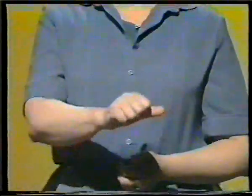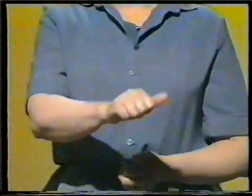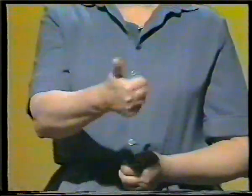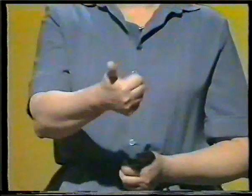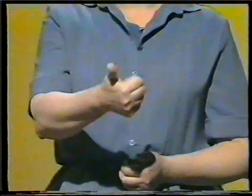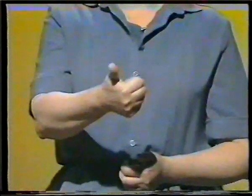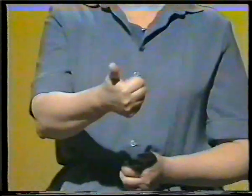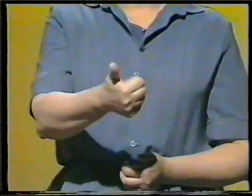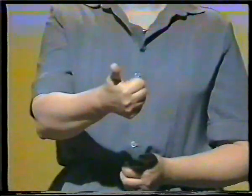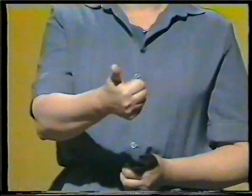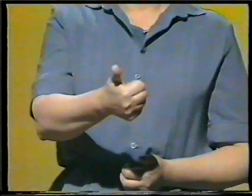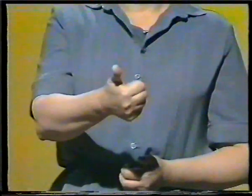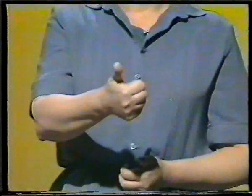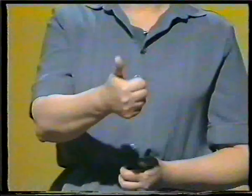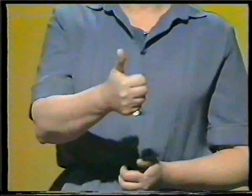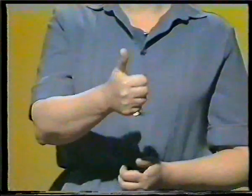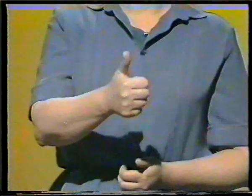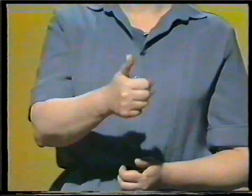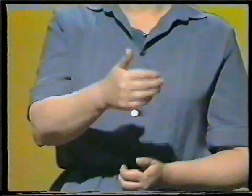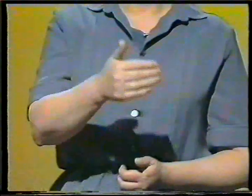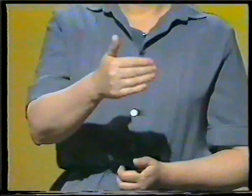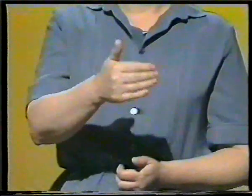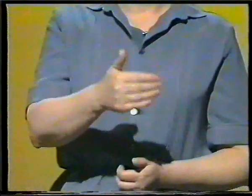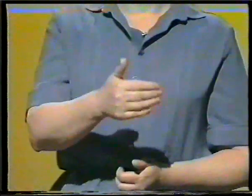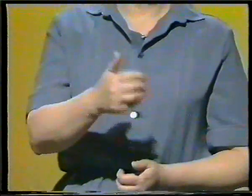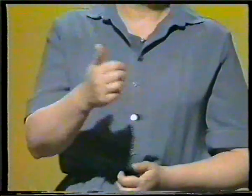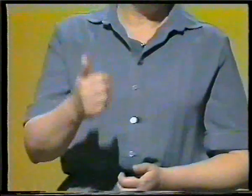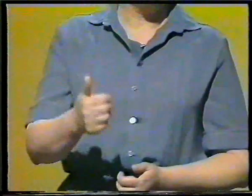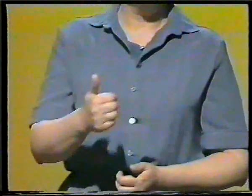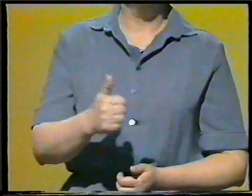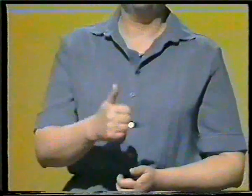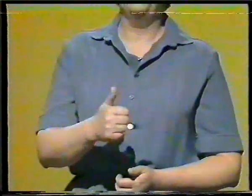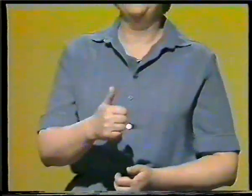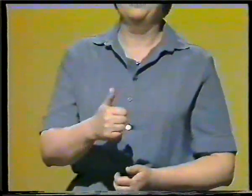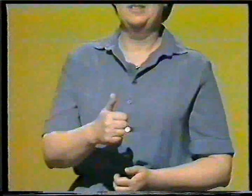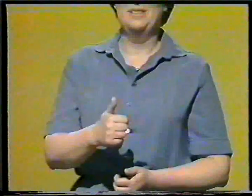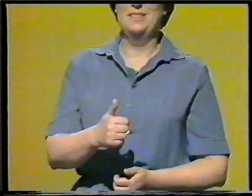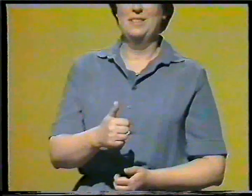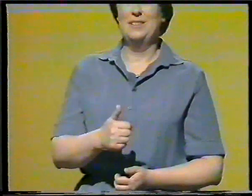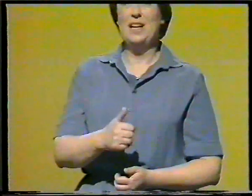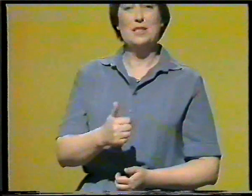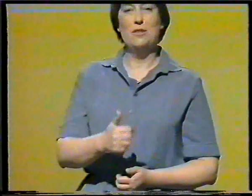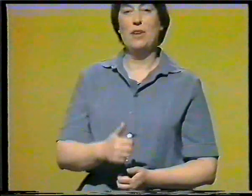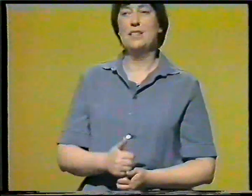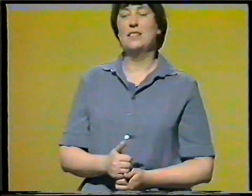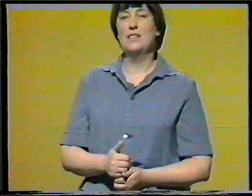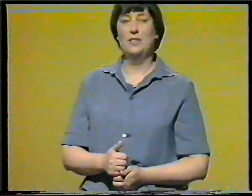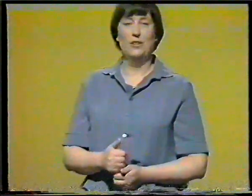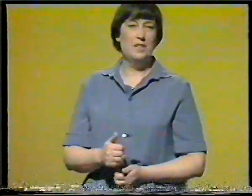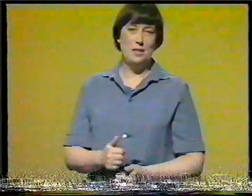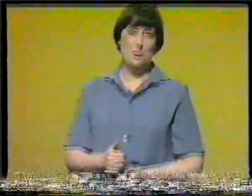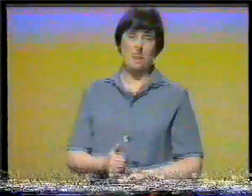Next. This refers to the person who's next in the queue. Next in the race. Not next week, of